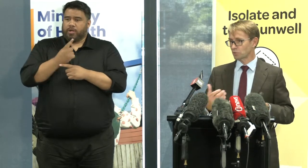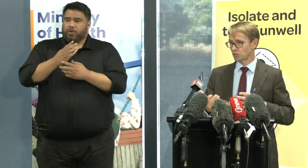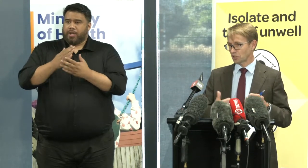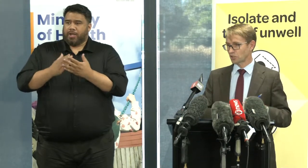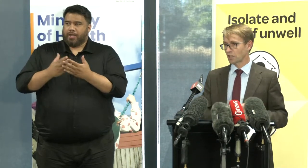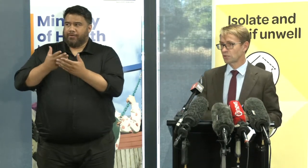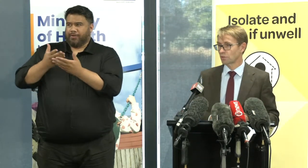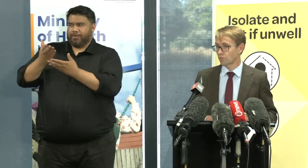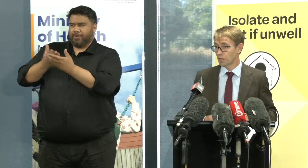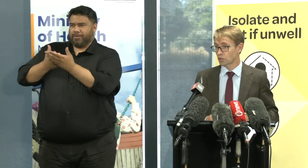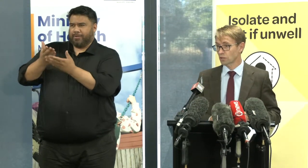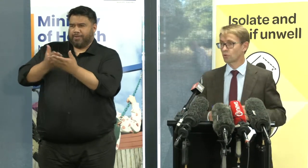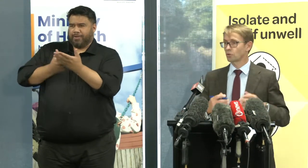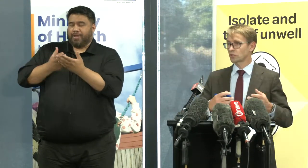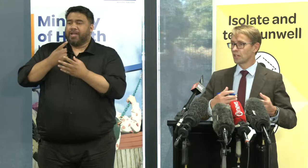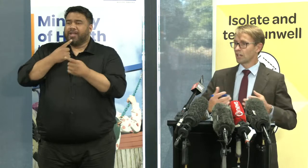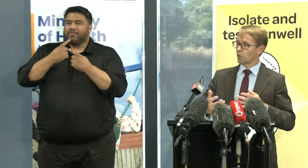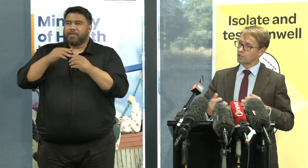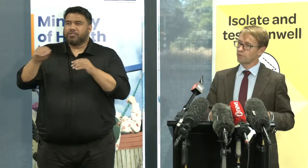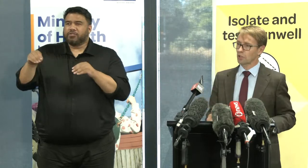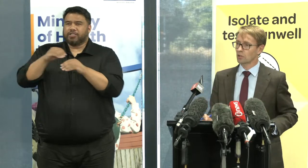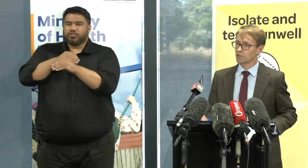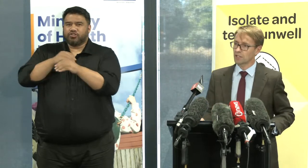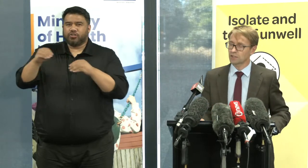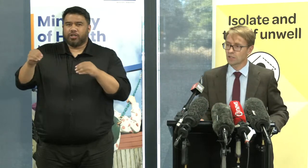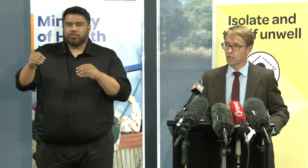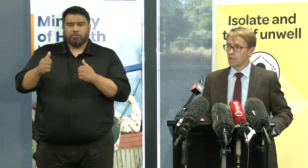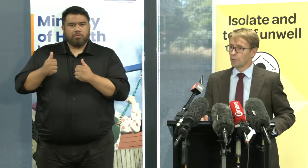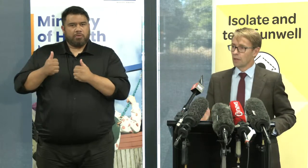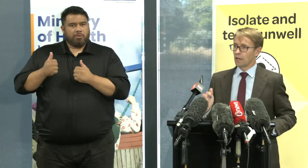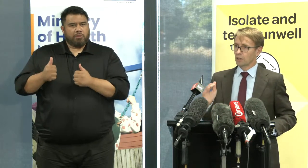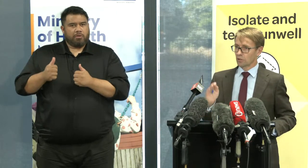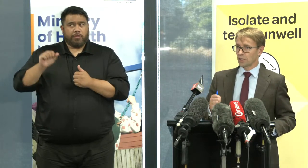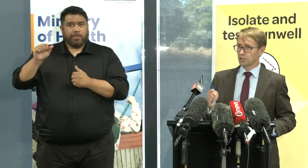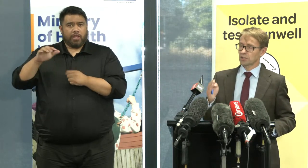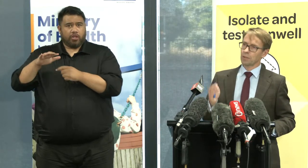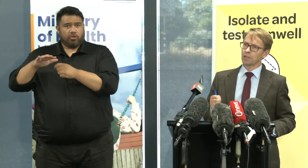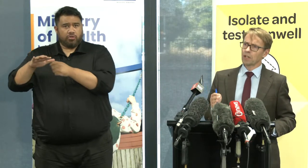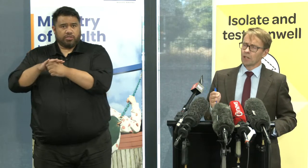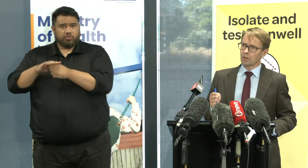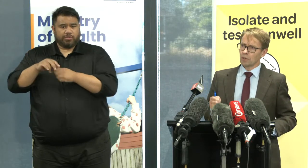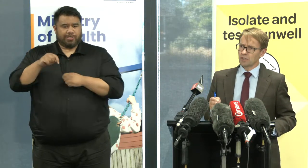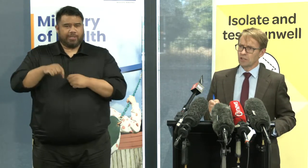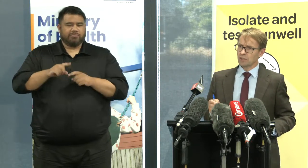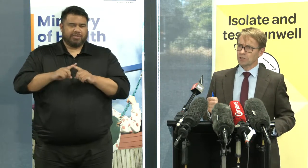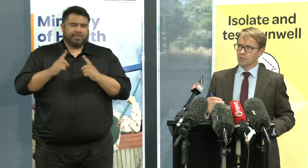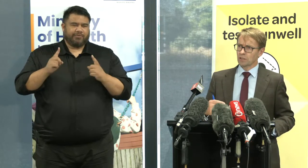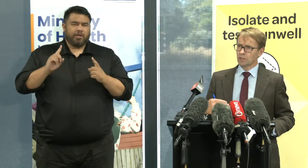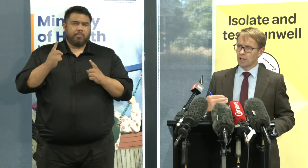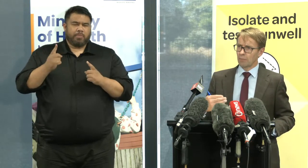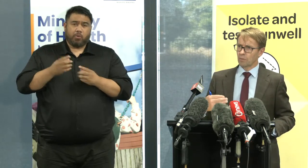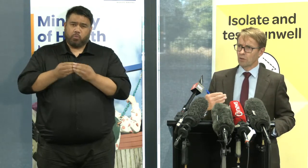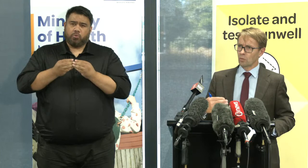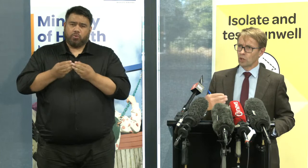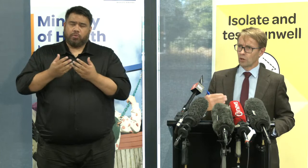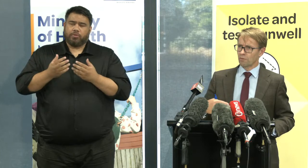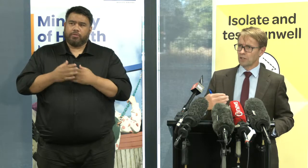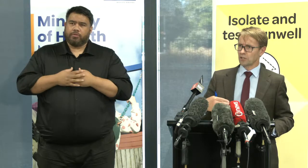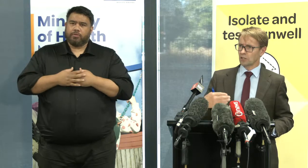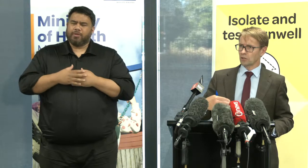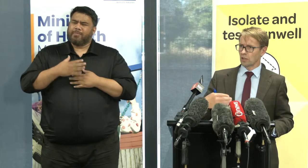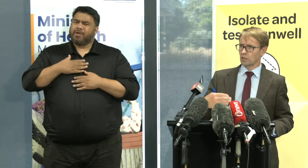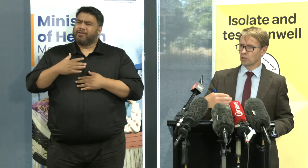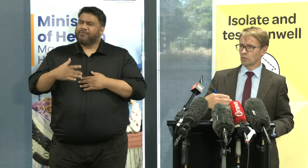yesterday was it was an exchange of information. Of course, quite different contexts, but my sense is that we're